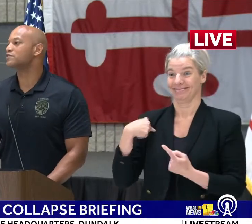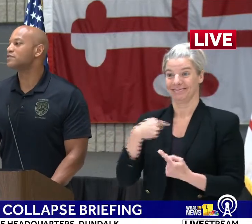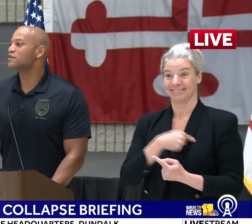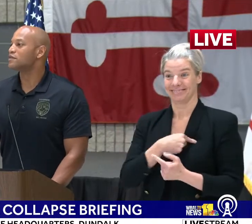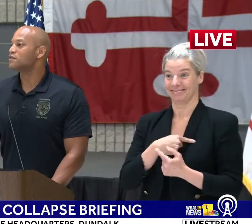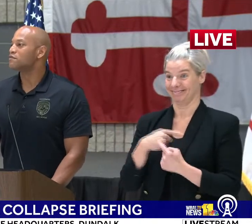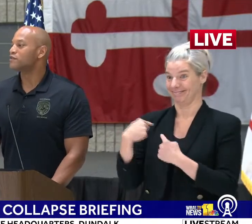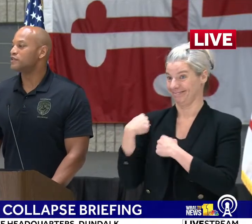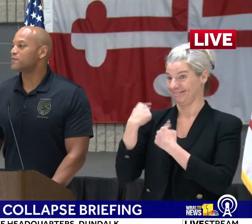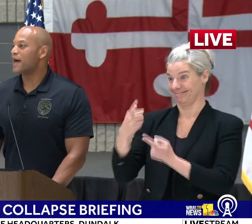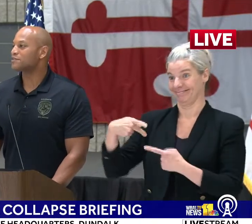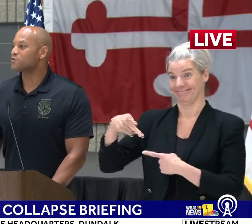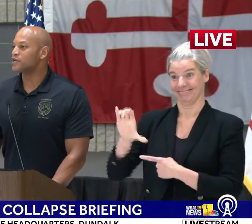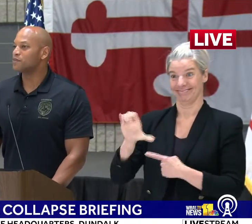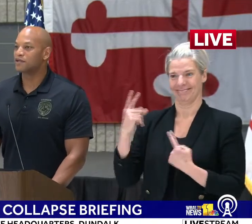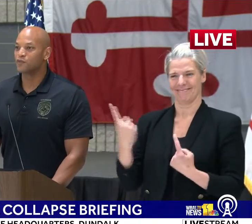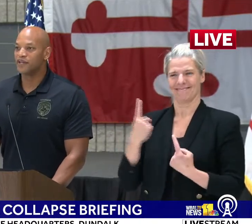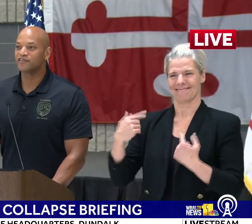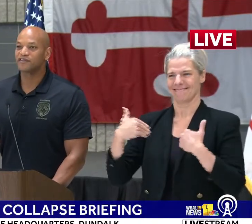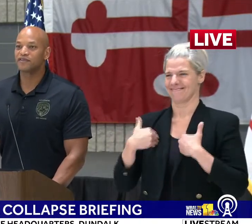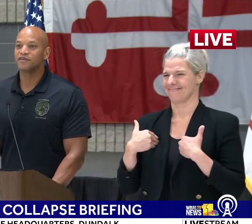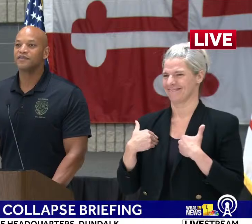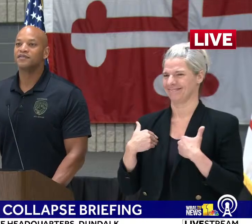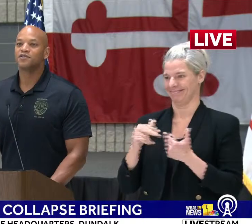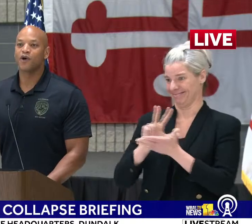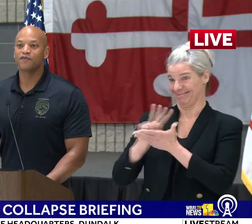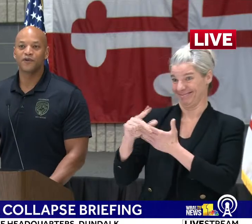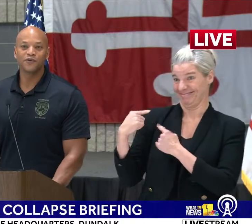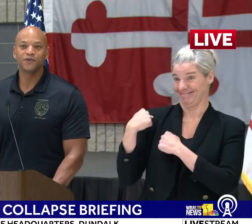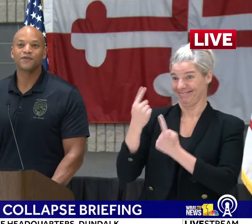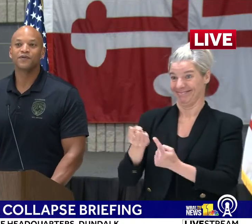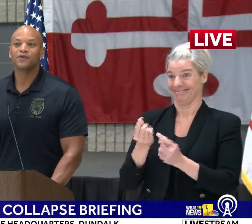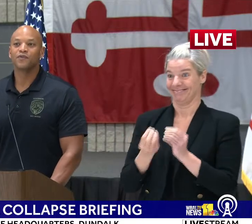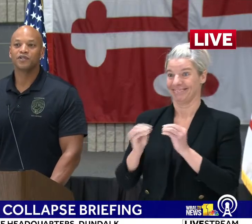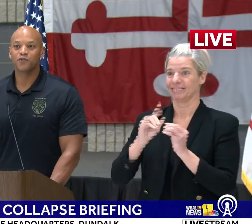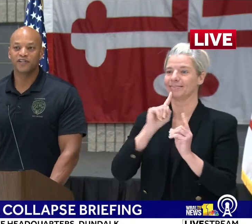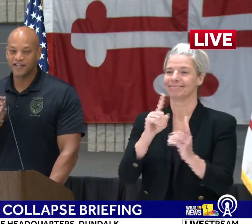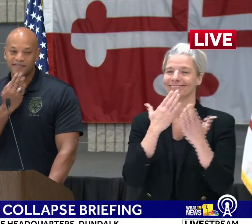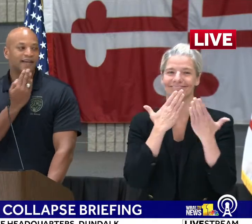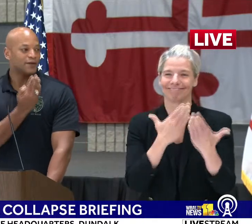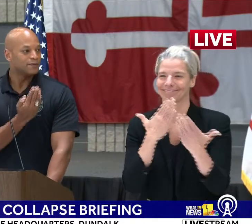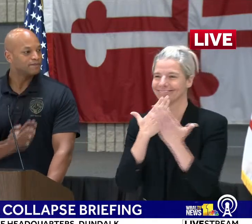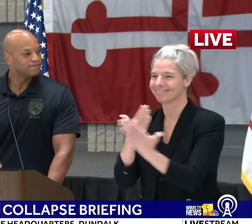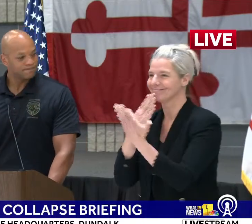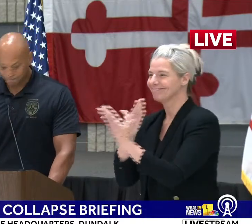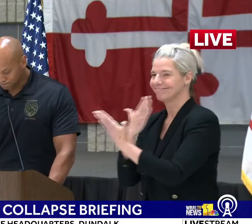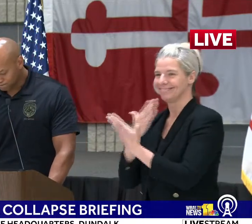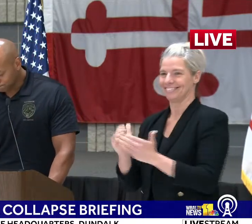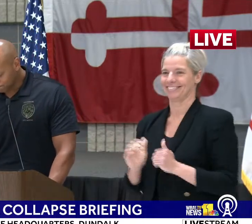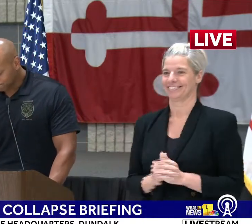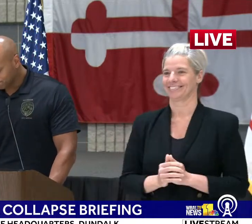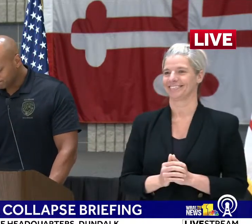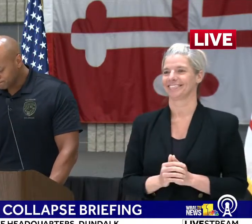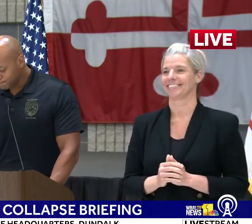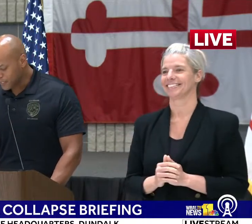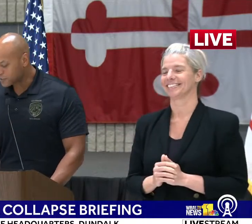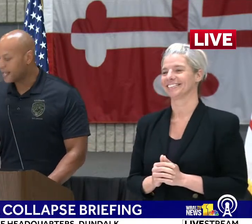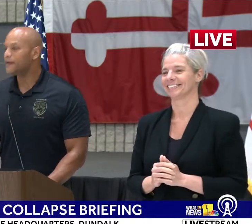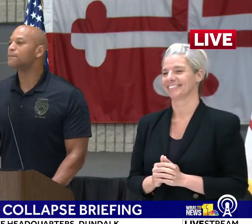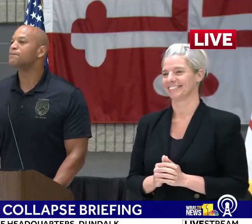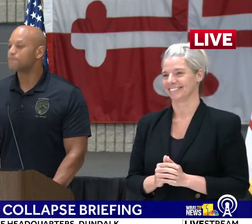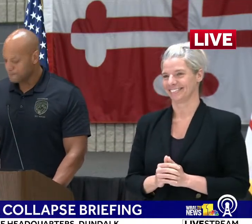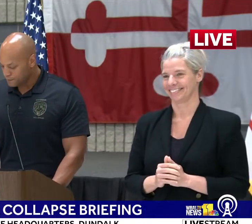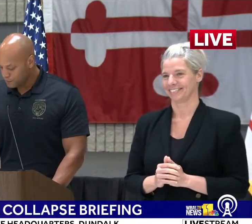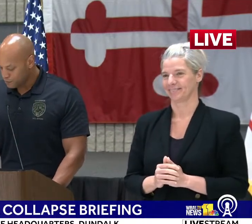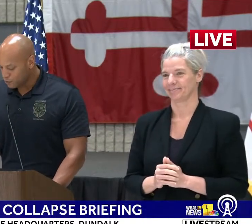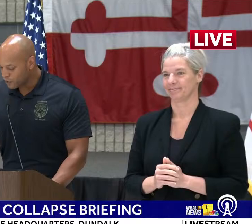single press conference for these past 3+ weeks. To all of you, we just want to say thank you.